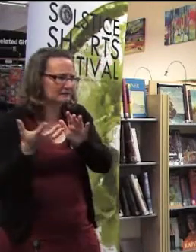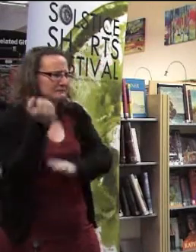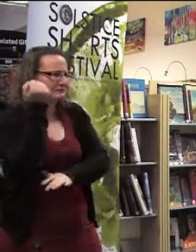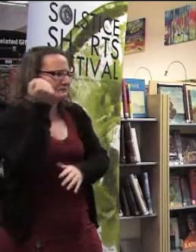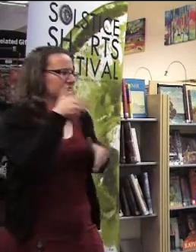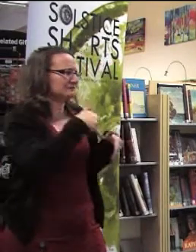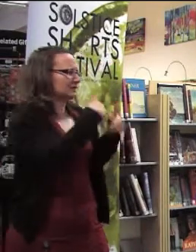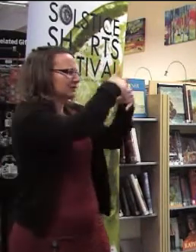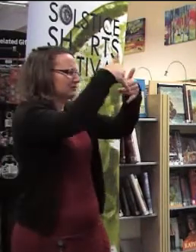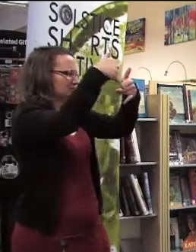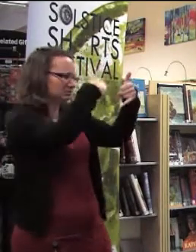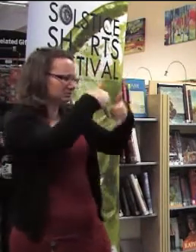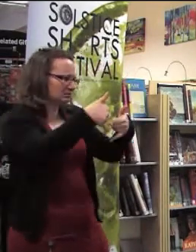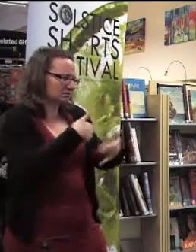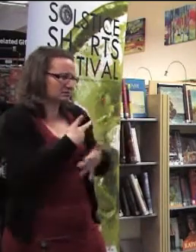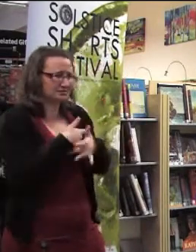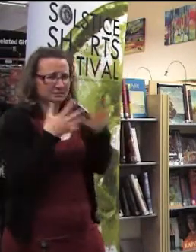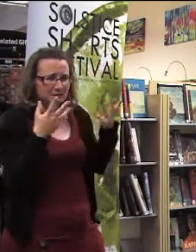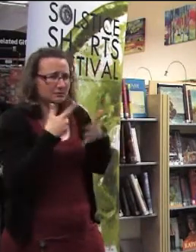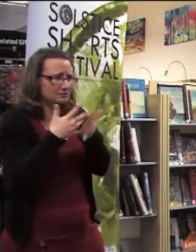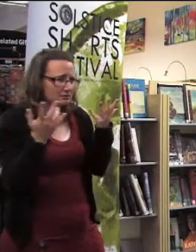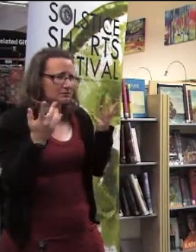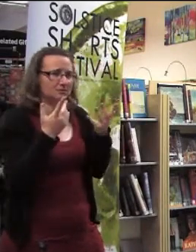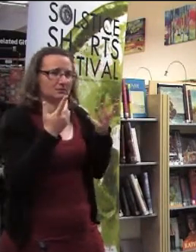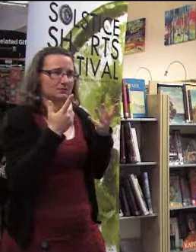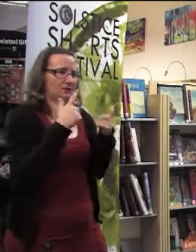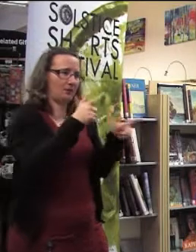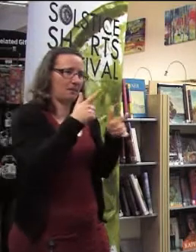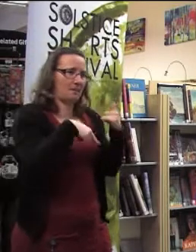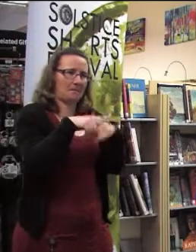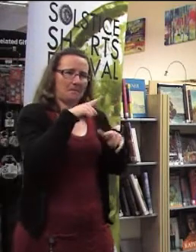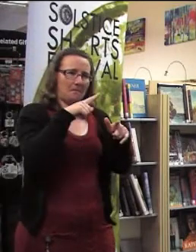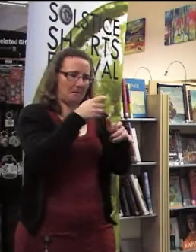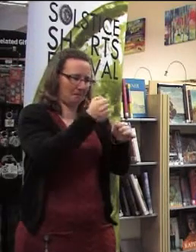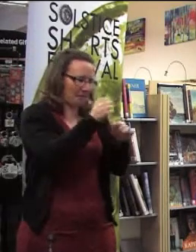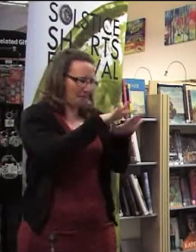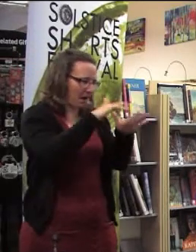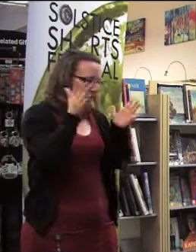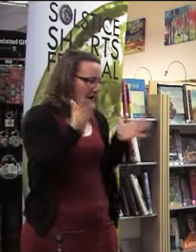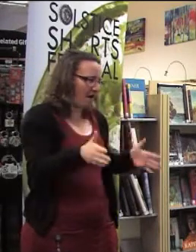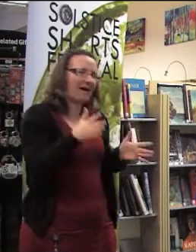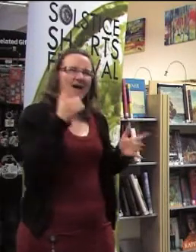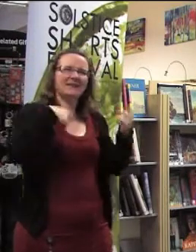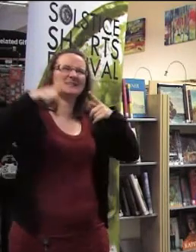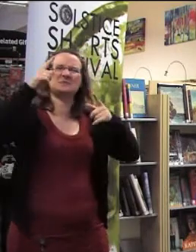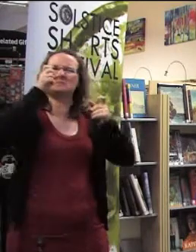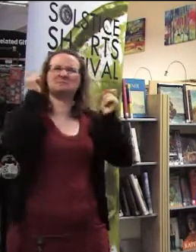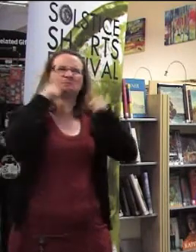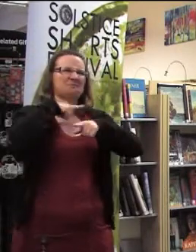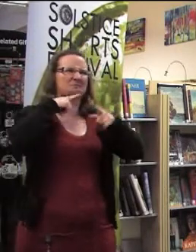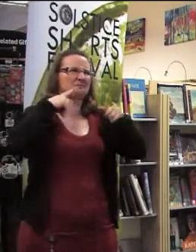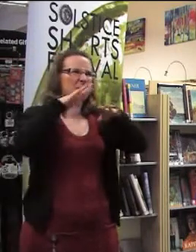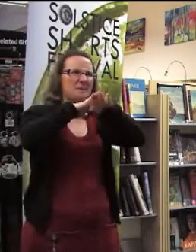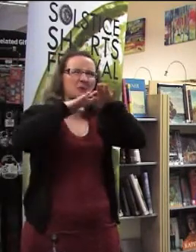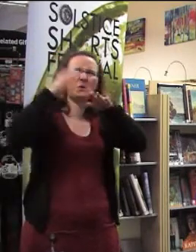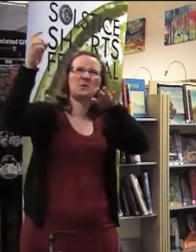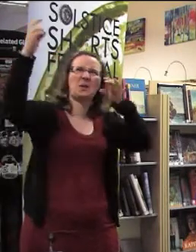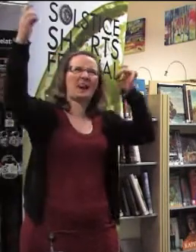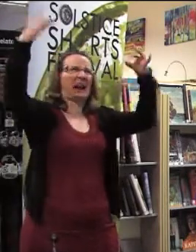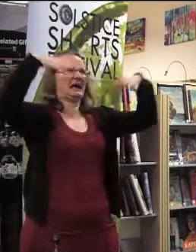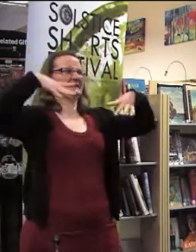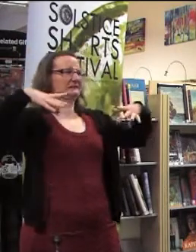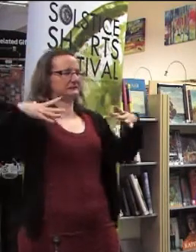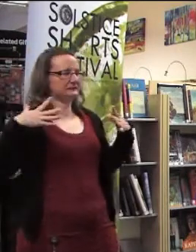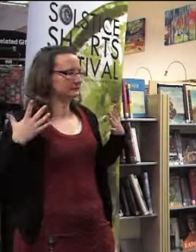at the side of the bar under the fluorescent bulbs that bathed everything beneath them in a weird blue light.